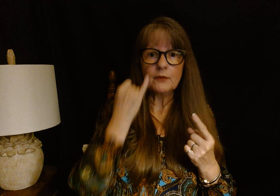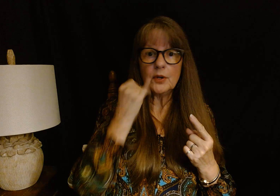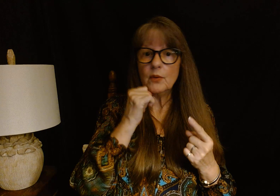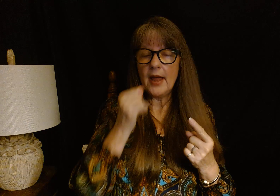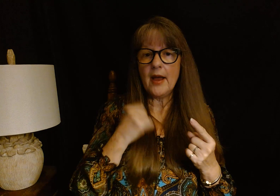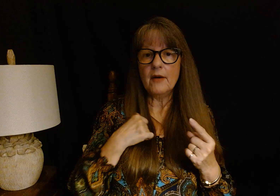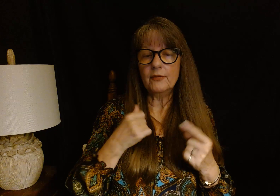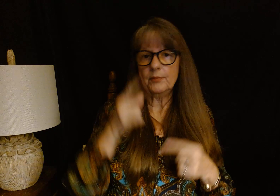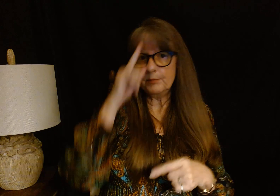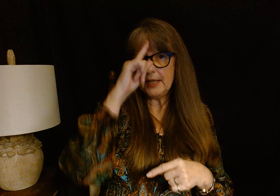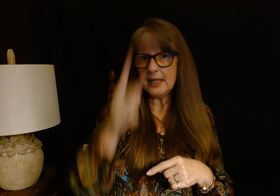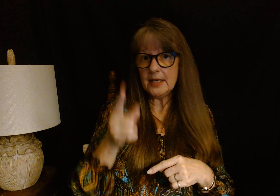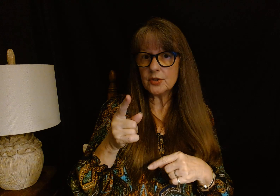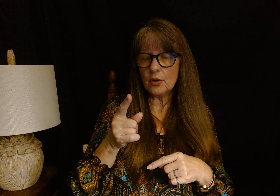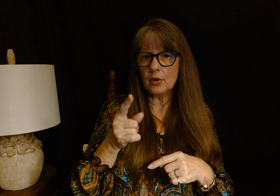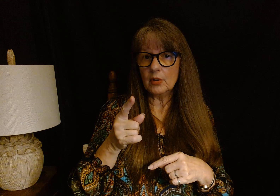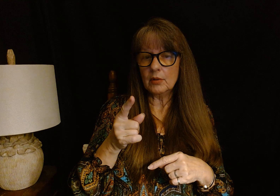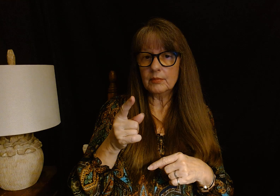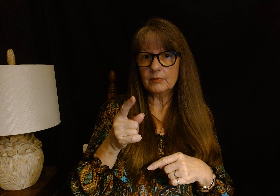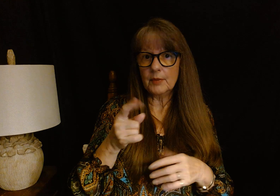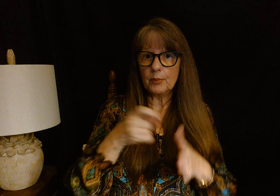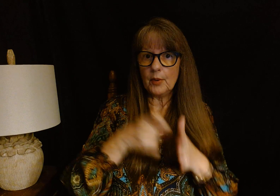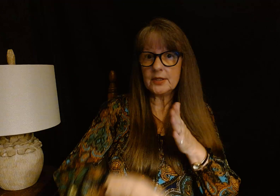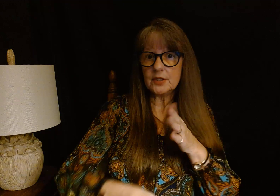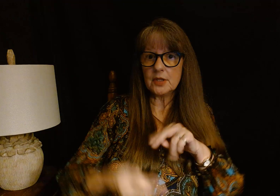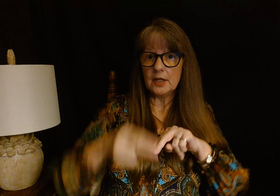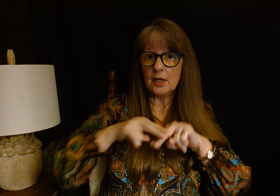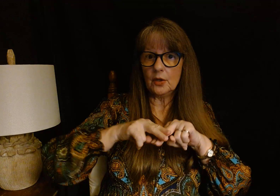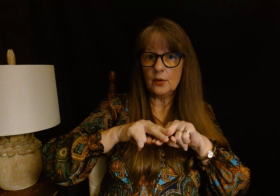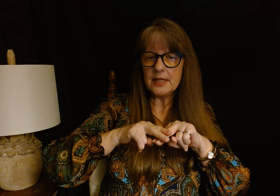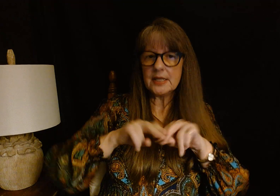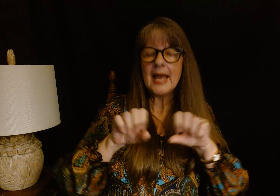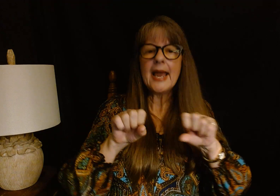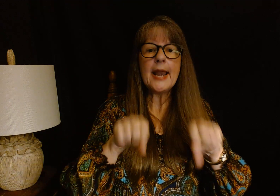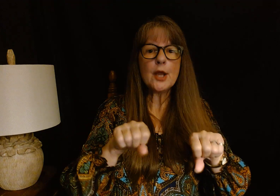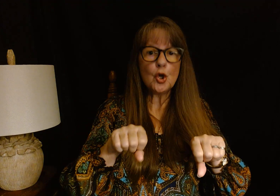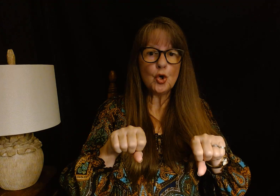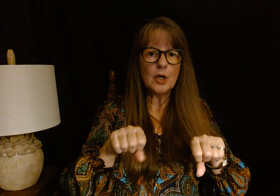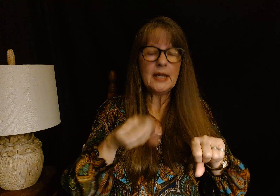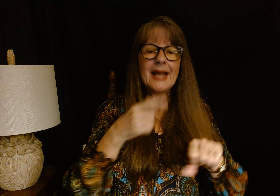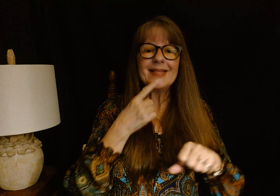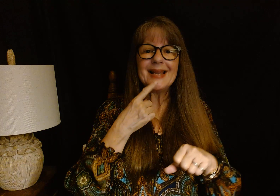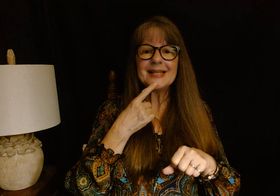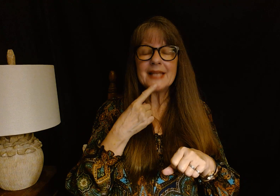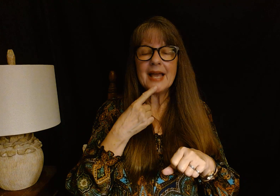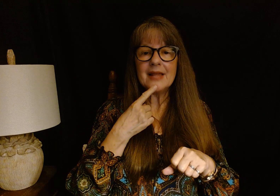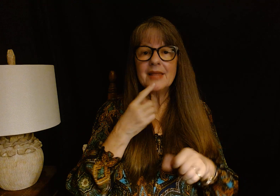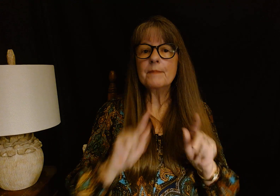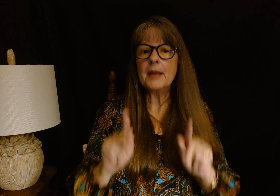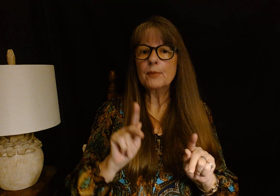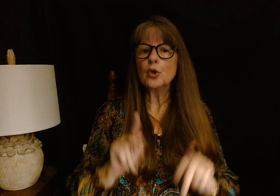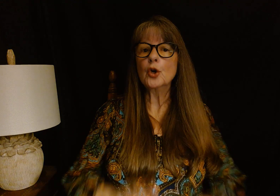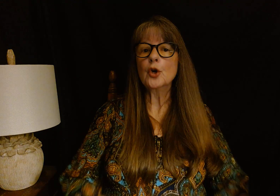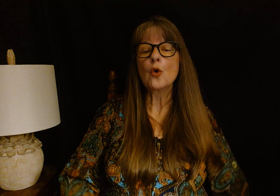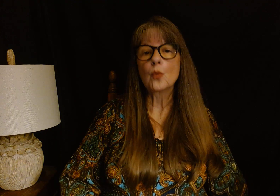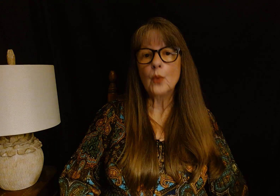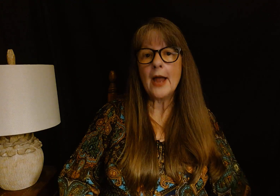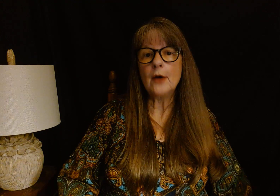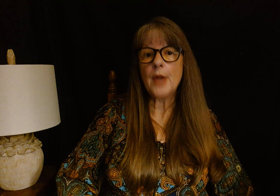don't have pennies, are the prices going to increase? And it could. They said that people could round